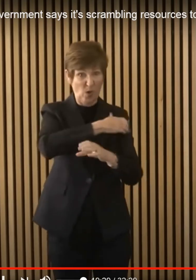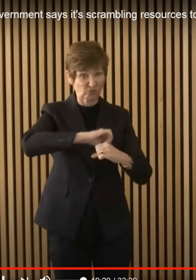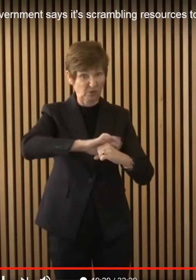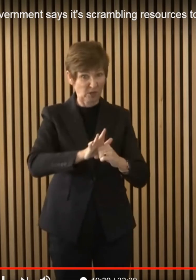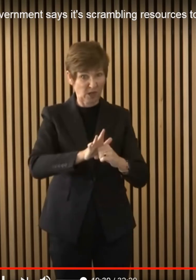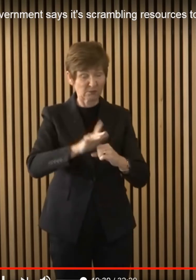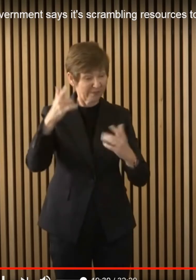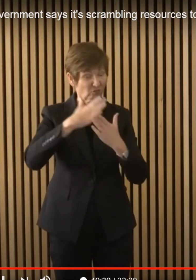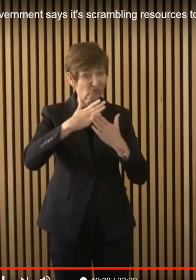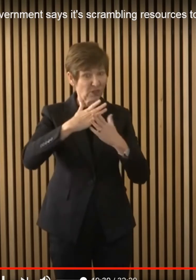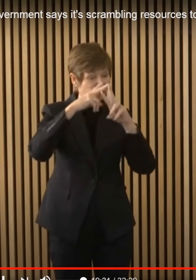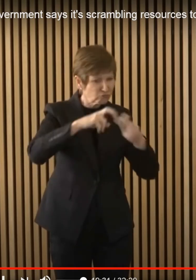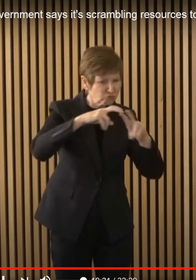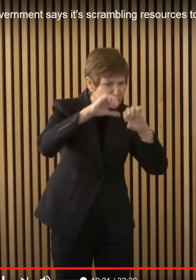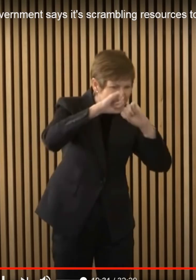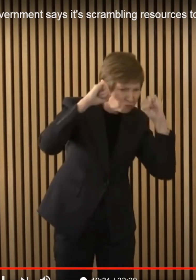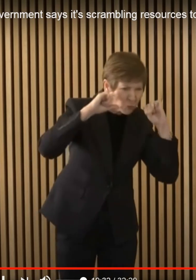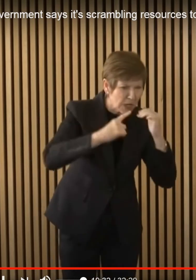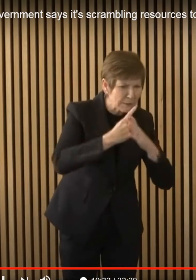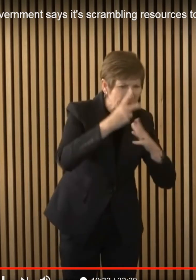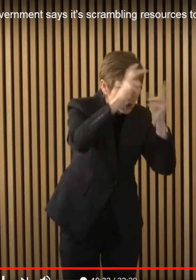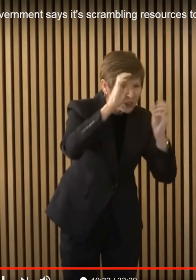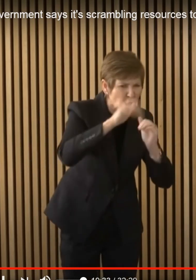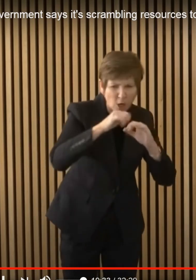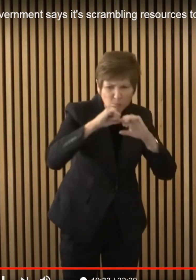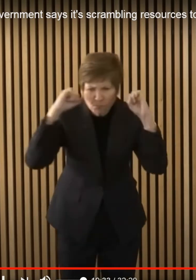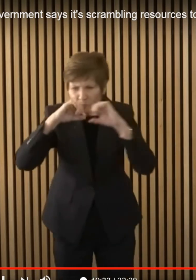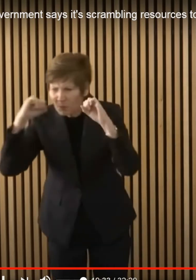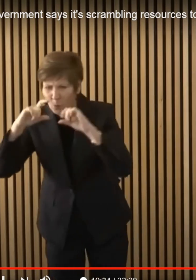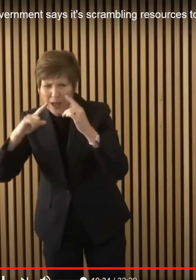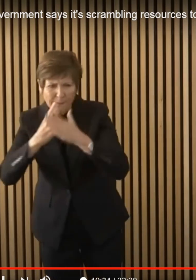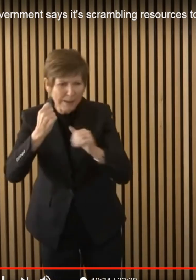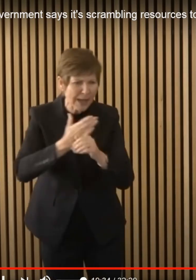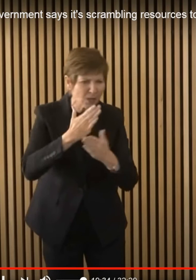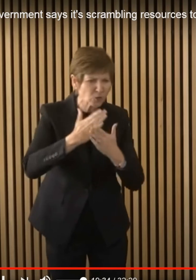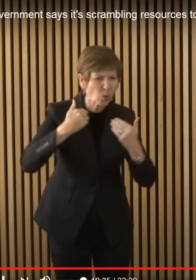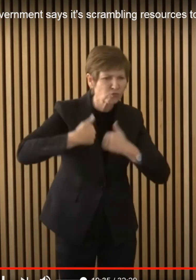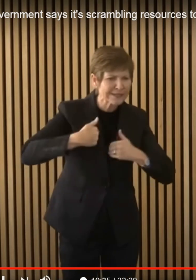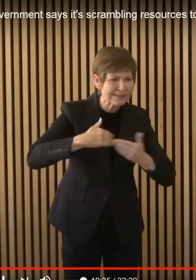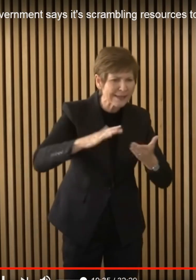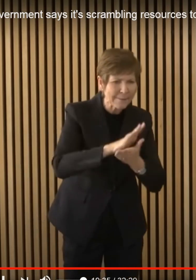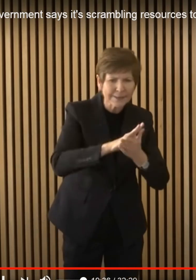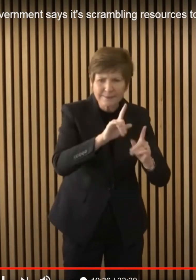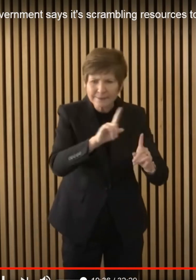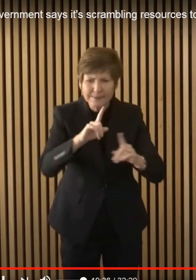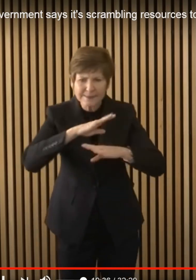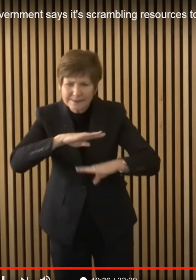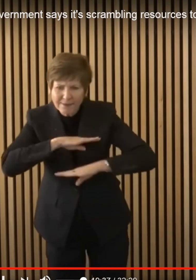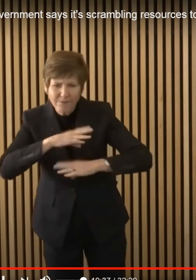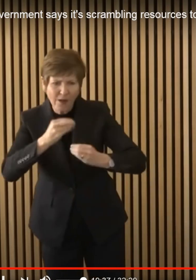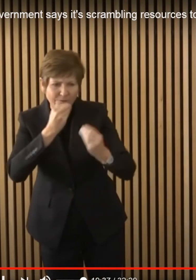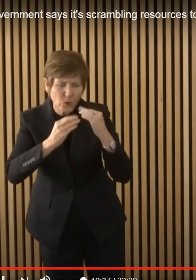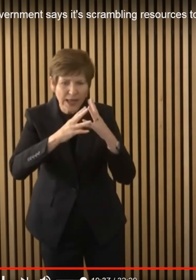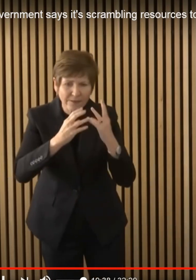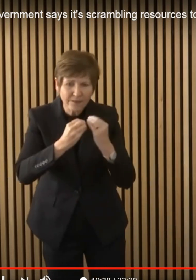deaths? I think what we've done is exactly that. There are numerous facilities which, without early intervention, could and may